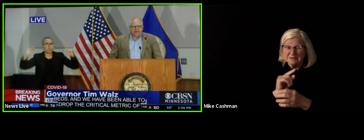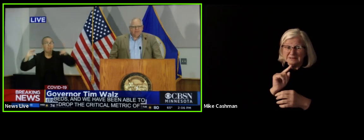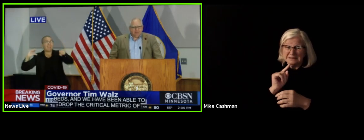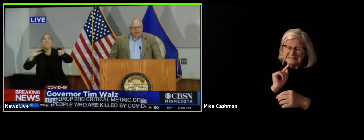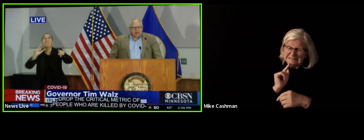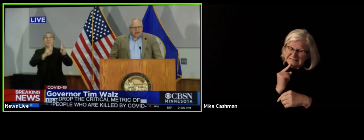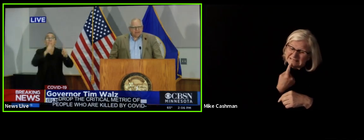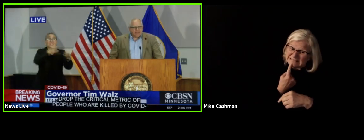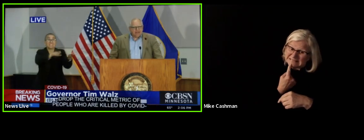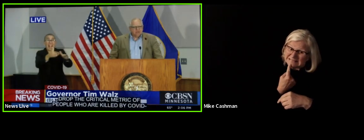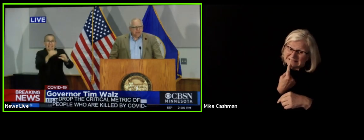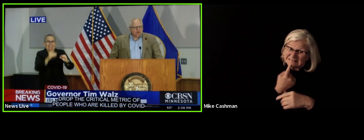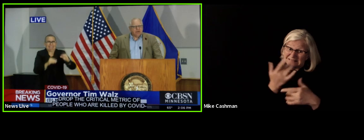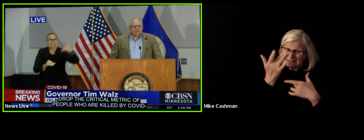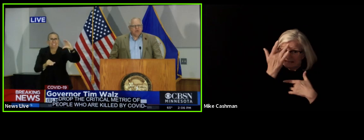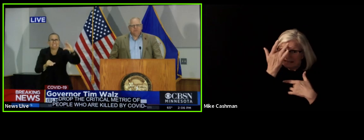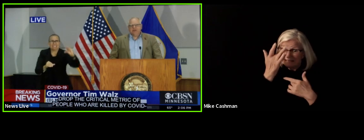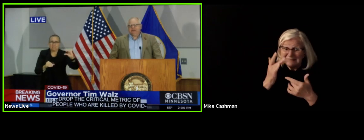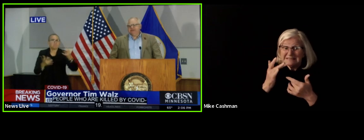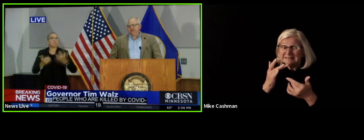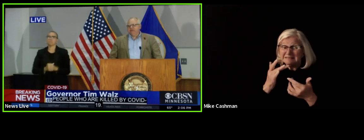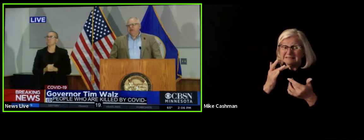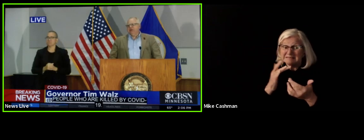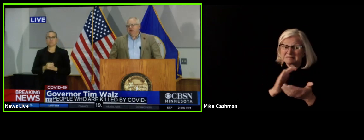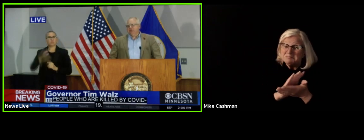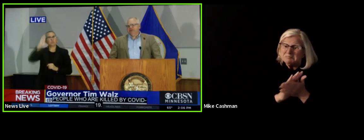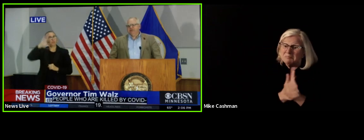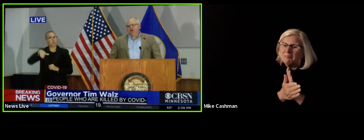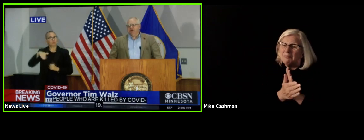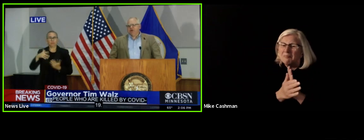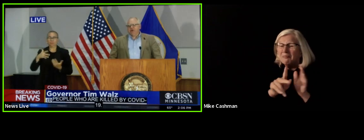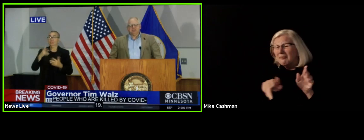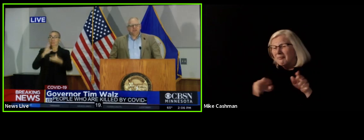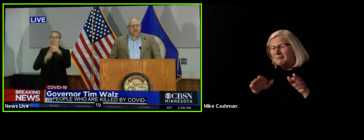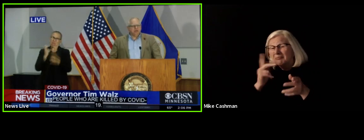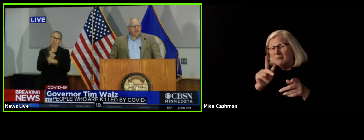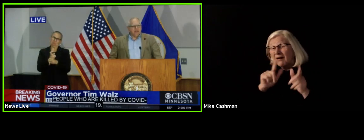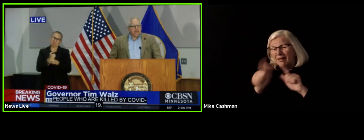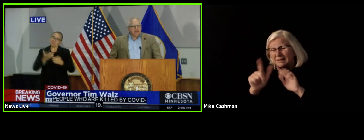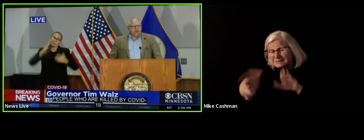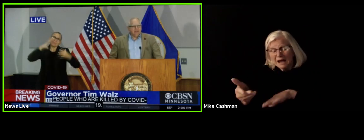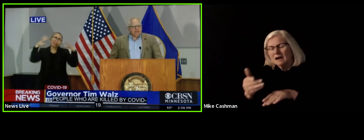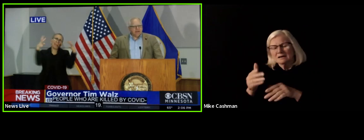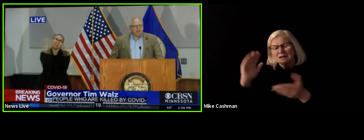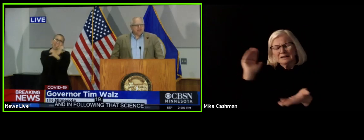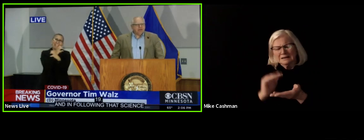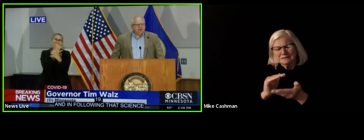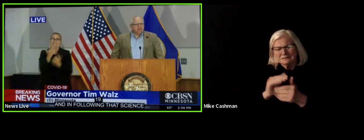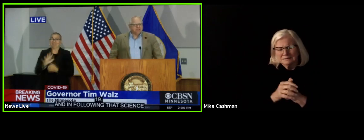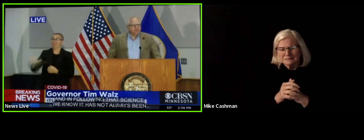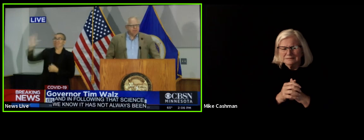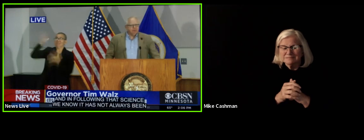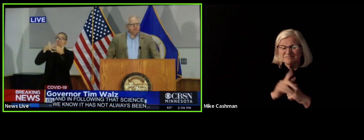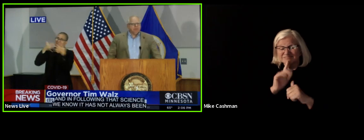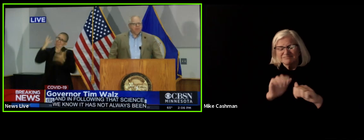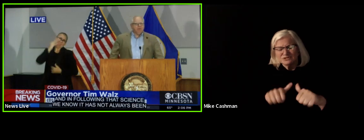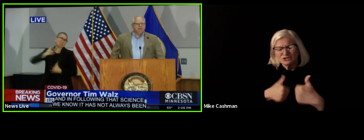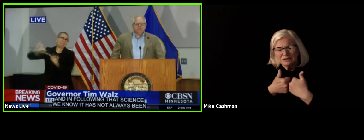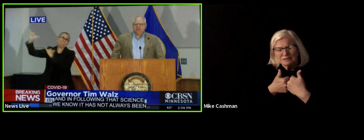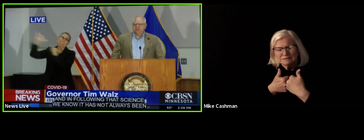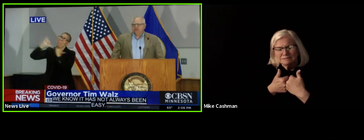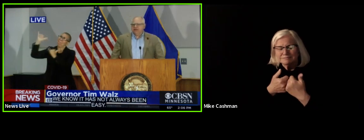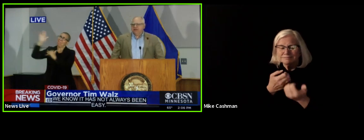And in following that science, we know it hasn't always been easy. It's been incredibly difficult across the country. The economic challenges that have been put to people,